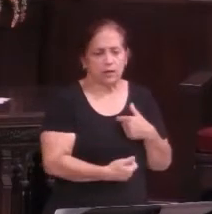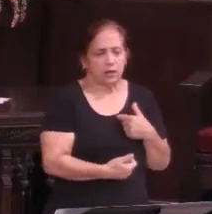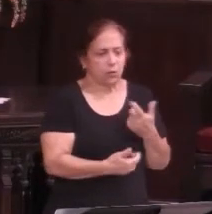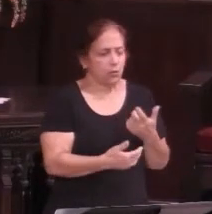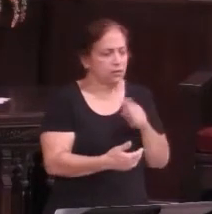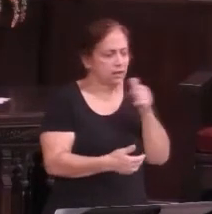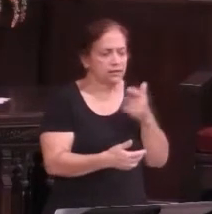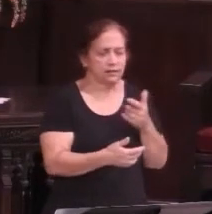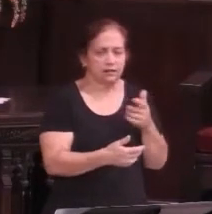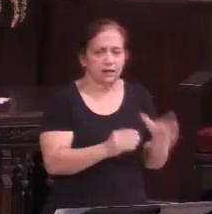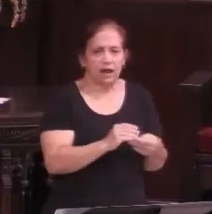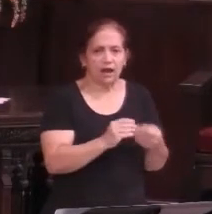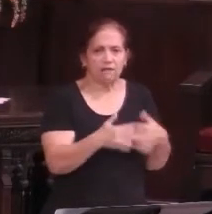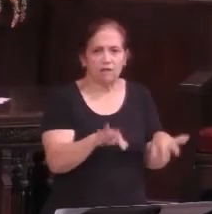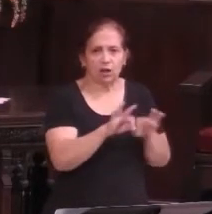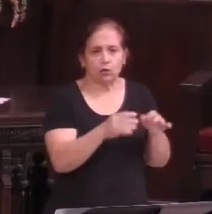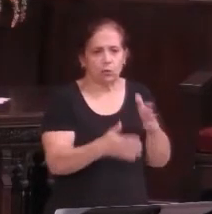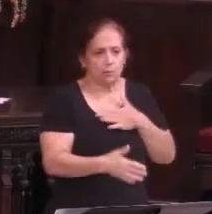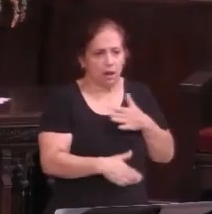value to my life.